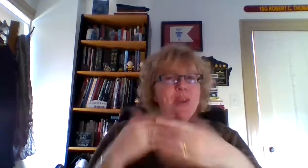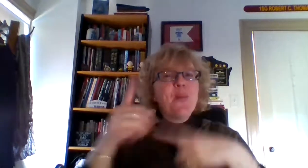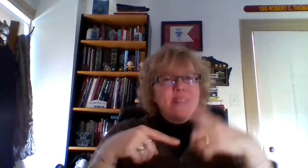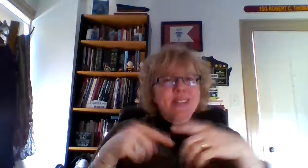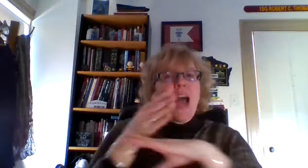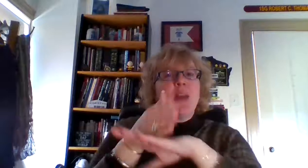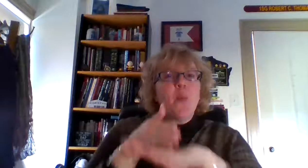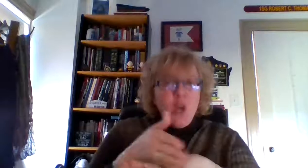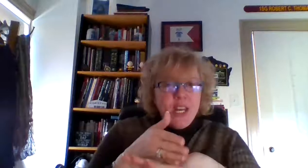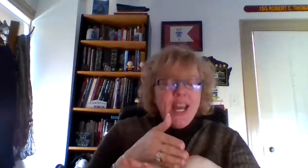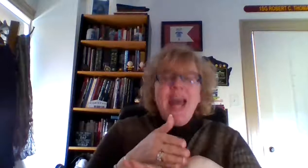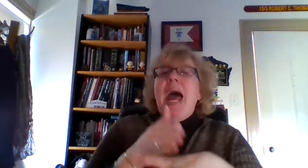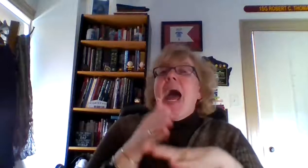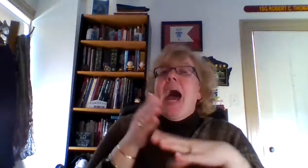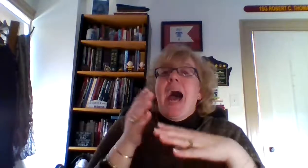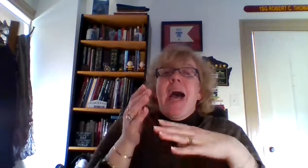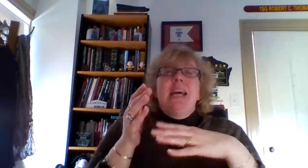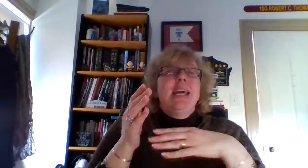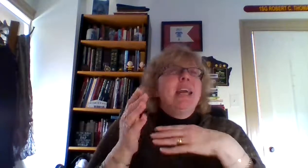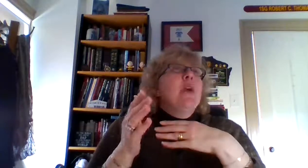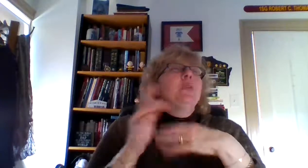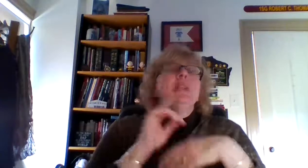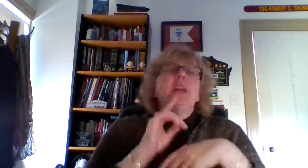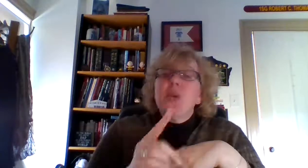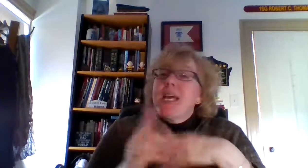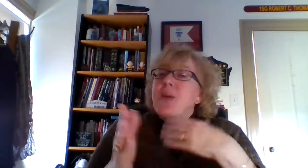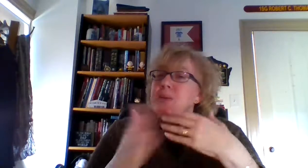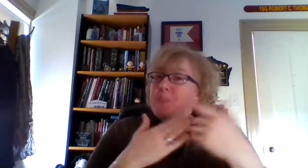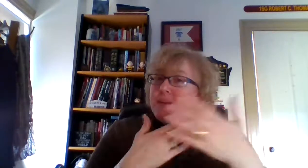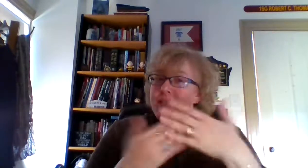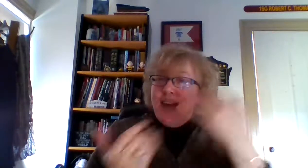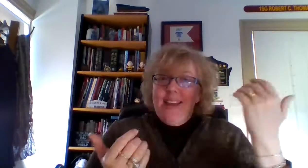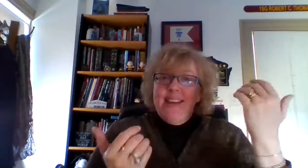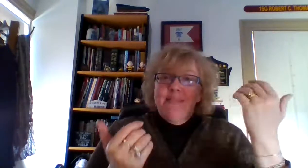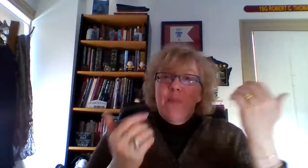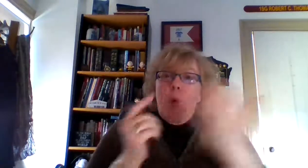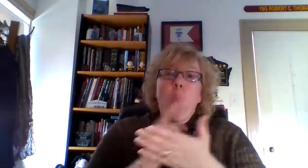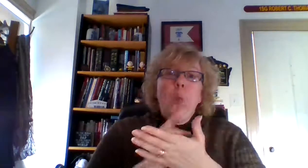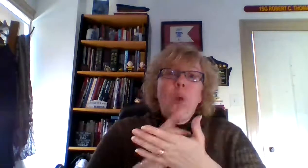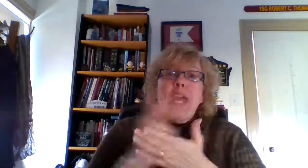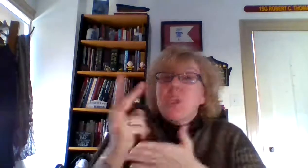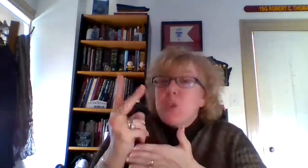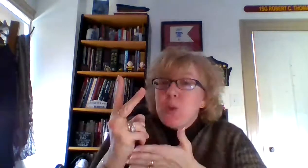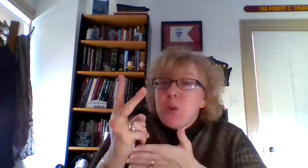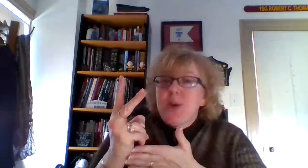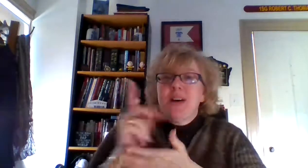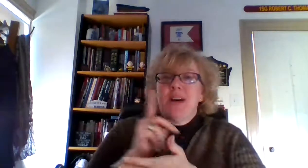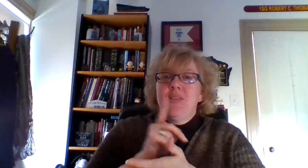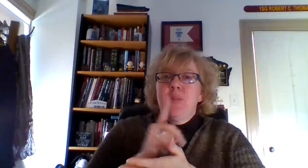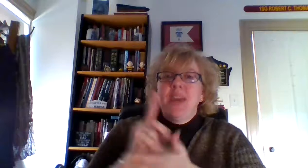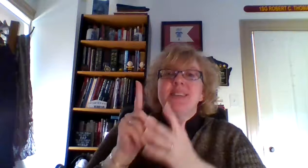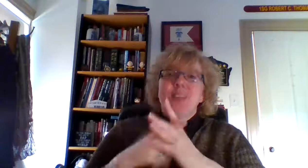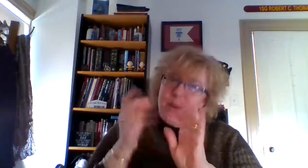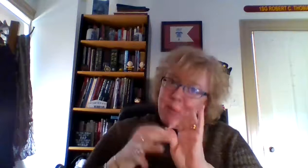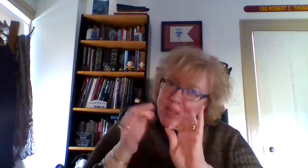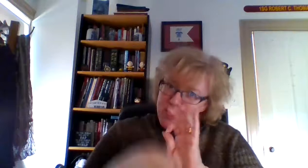want to sign wood. It literally was maybe like week 2 of me starting being an